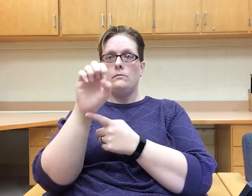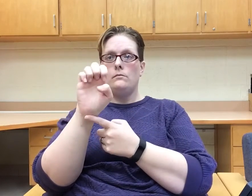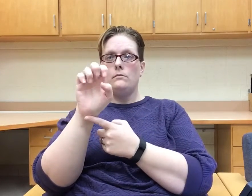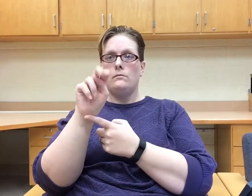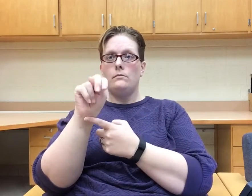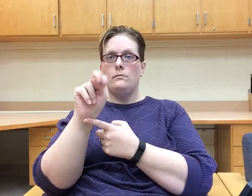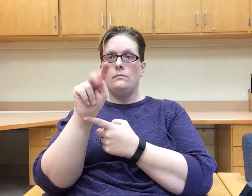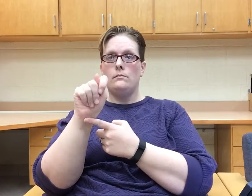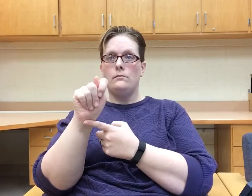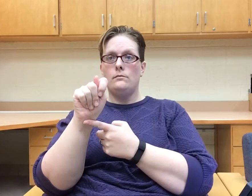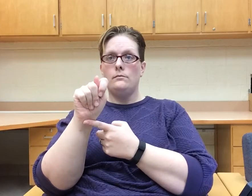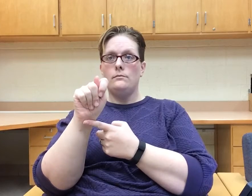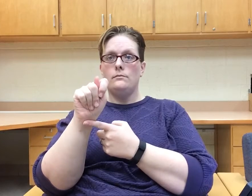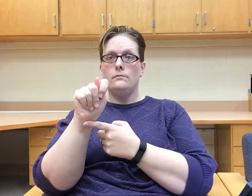divergent.